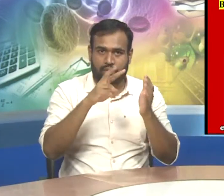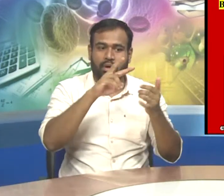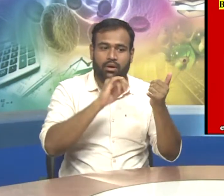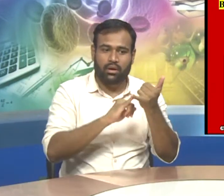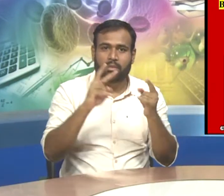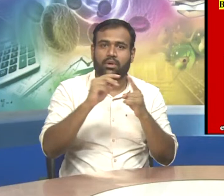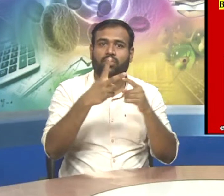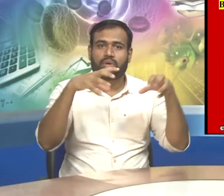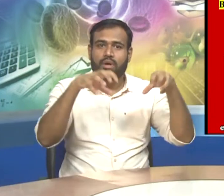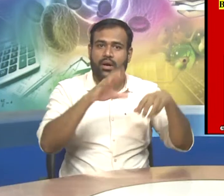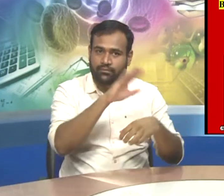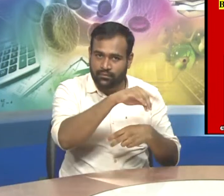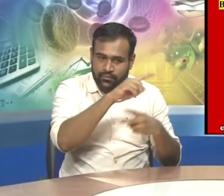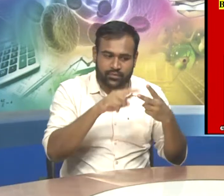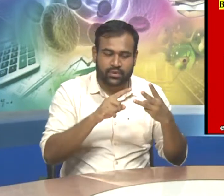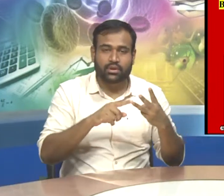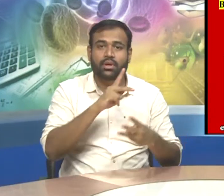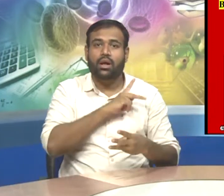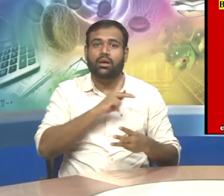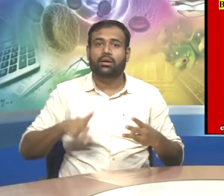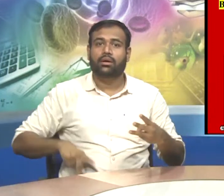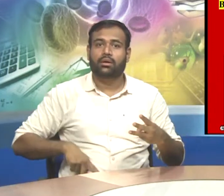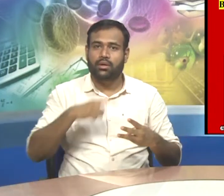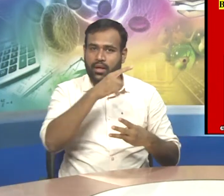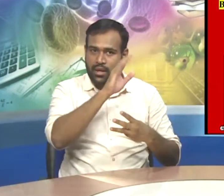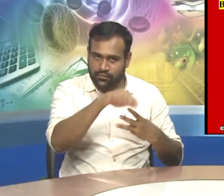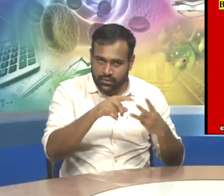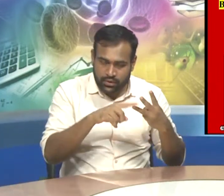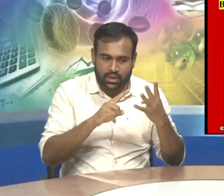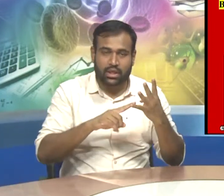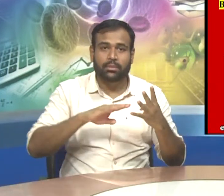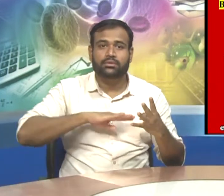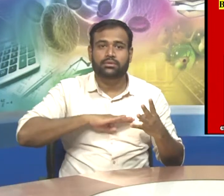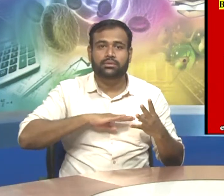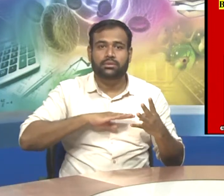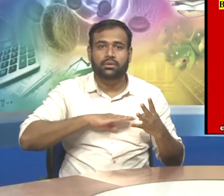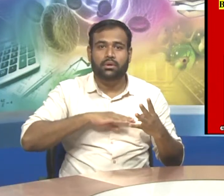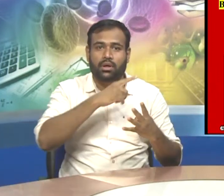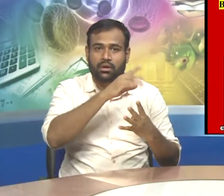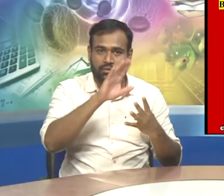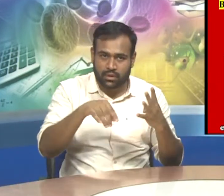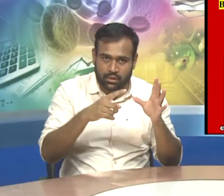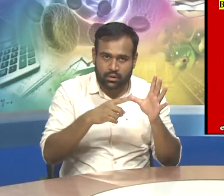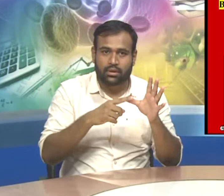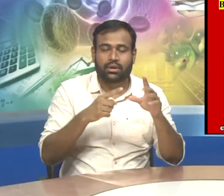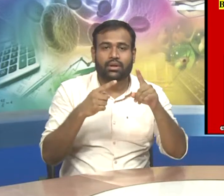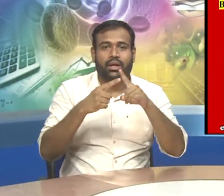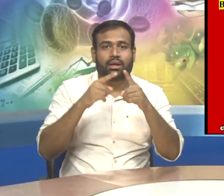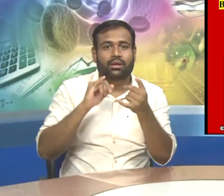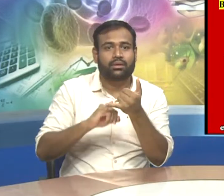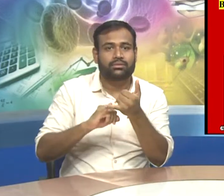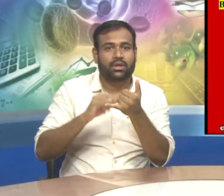states. You can see the name of those 6 states. They all have the